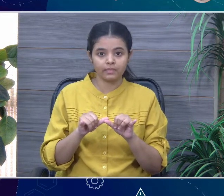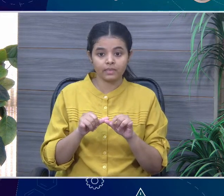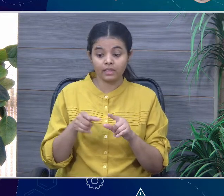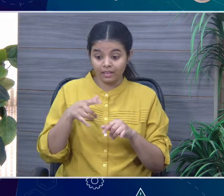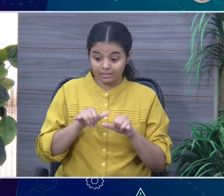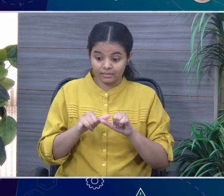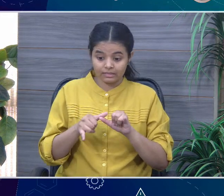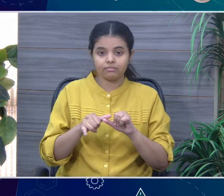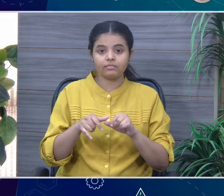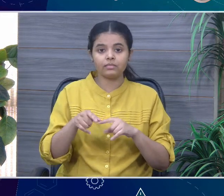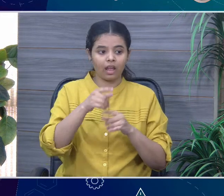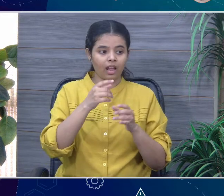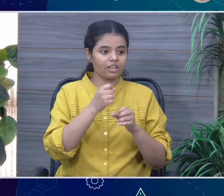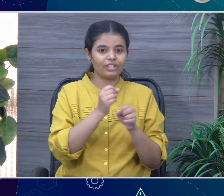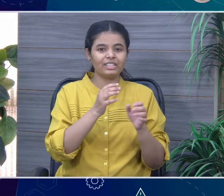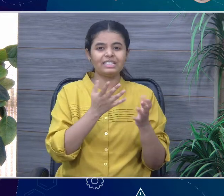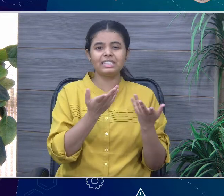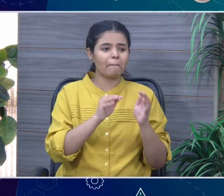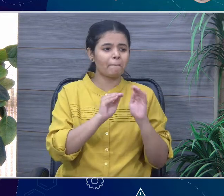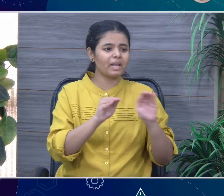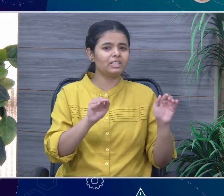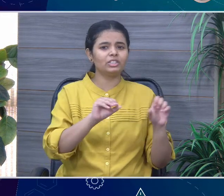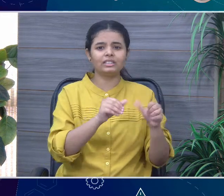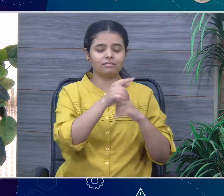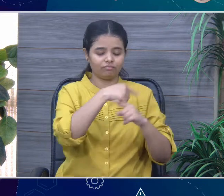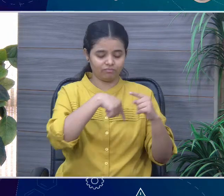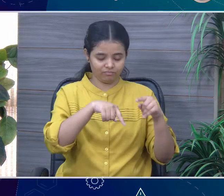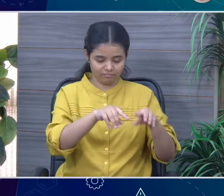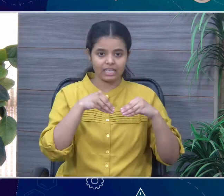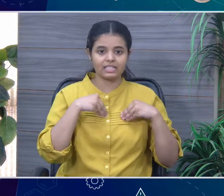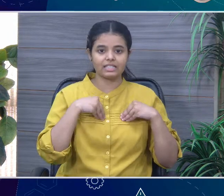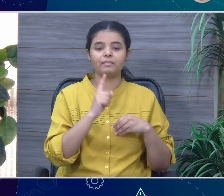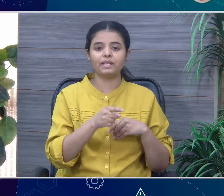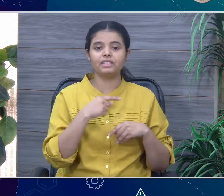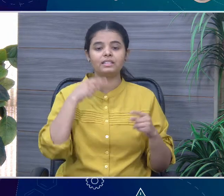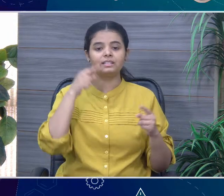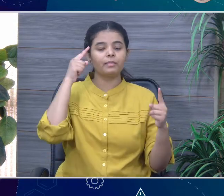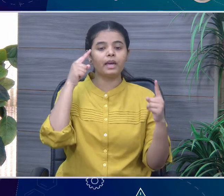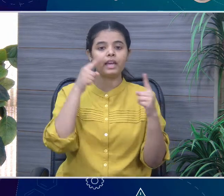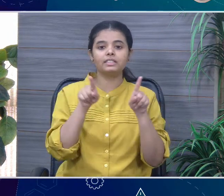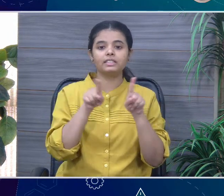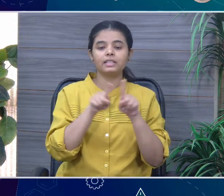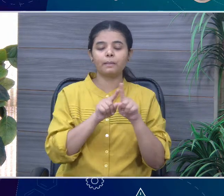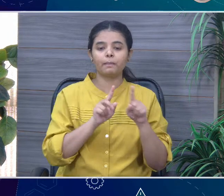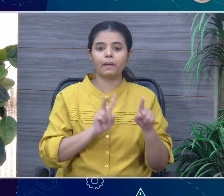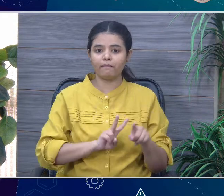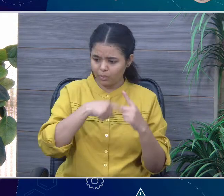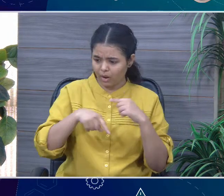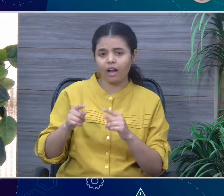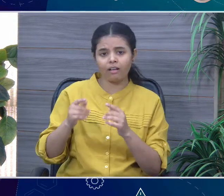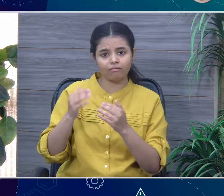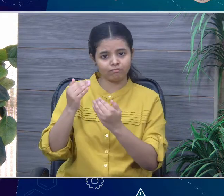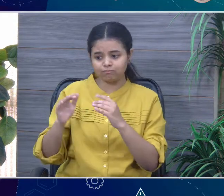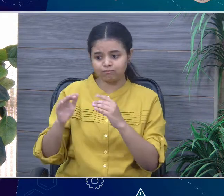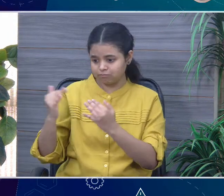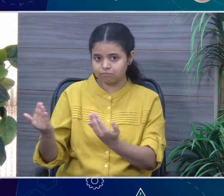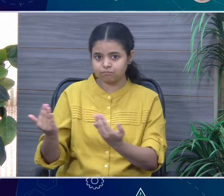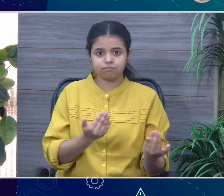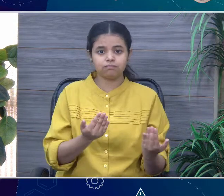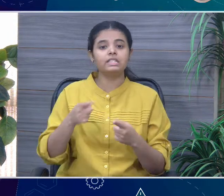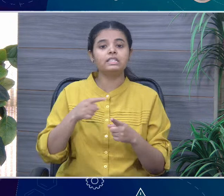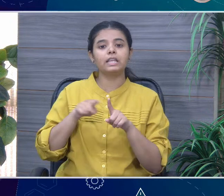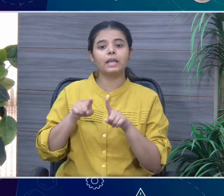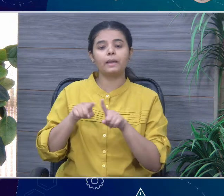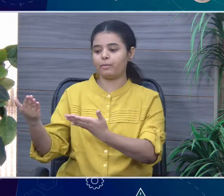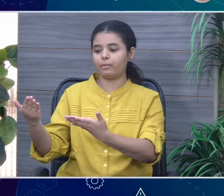be accepted, they need to be valued, they need to be welcomed in the school, and therefore buddy